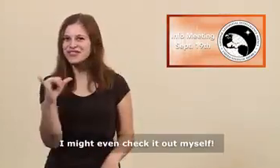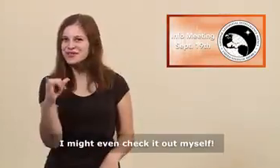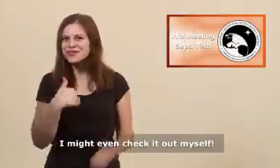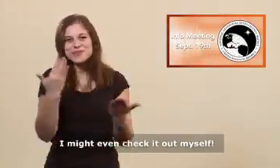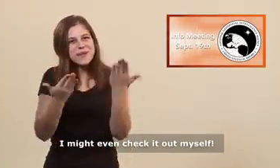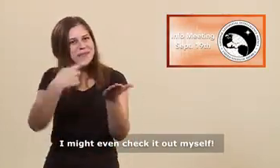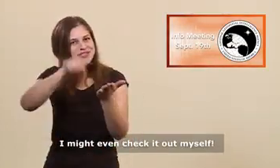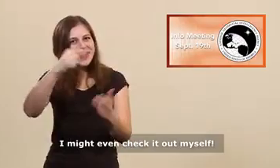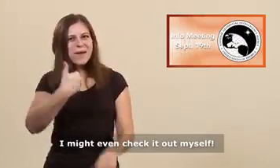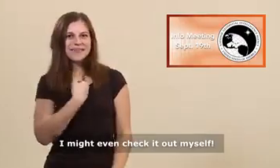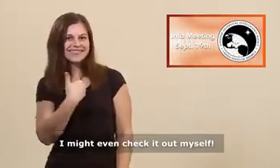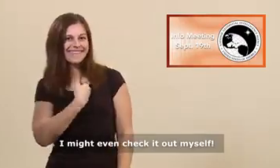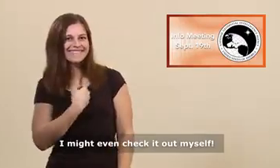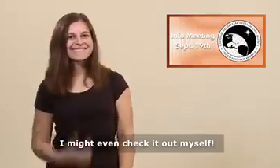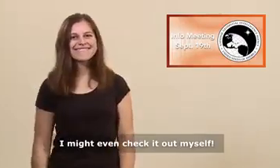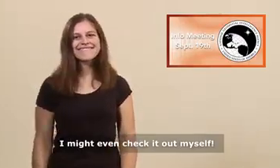might even check it out myself.